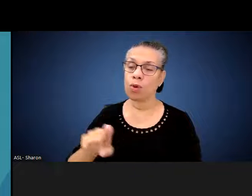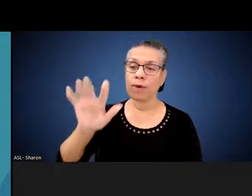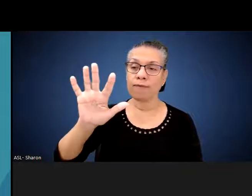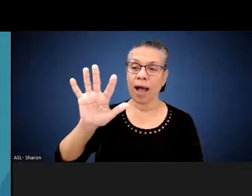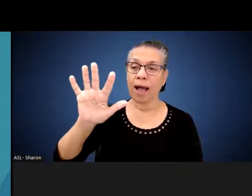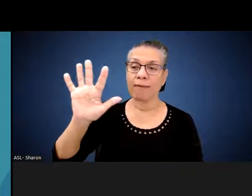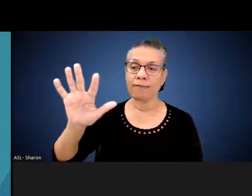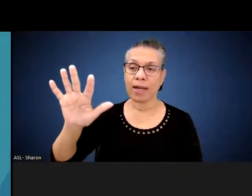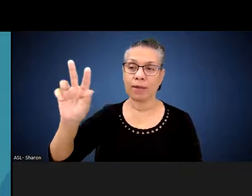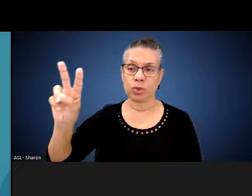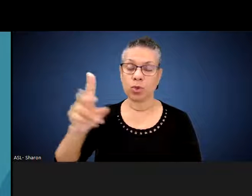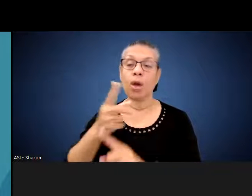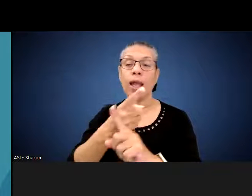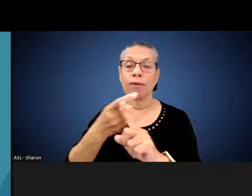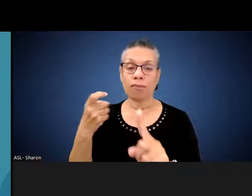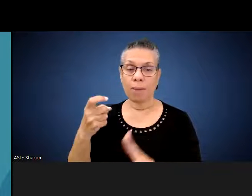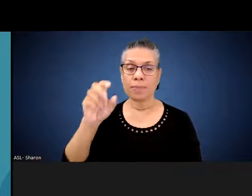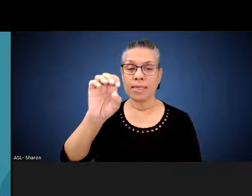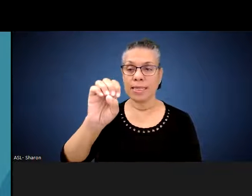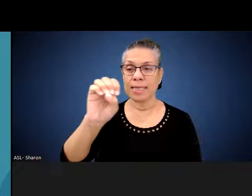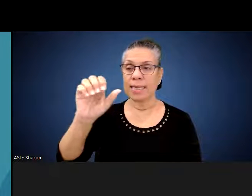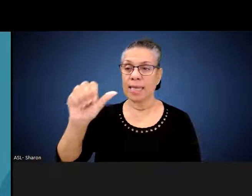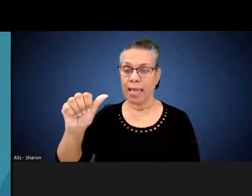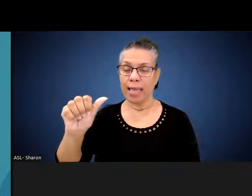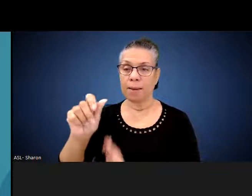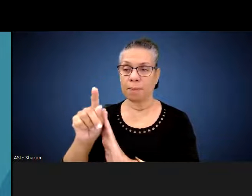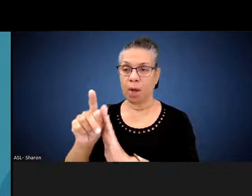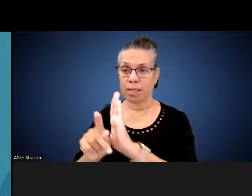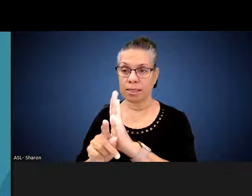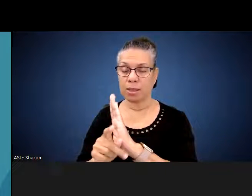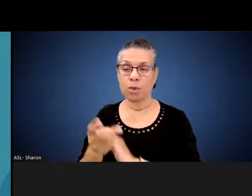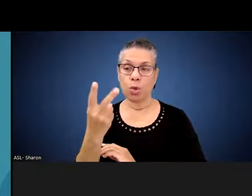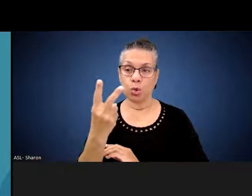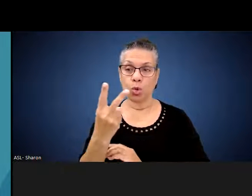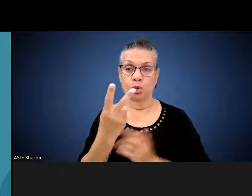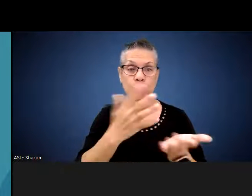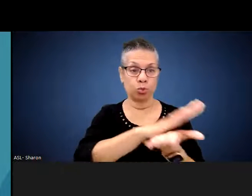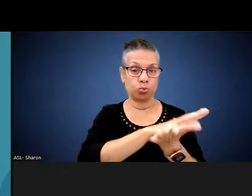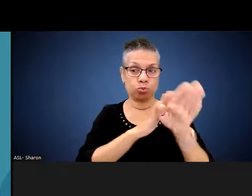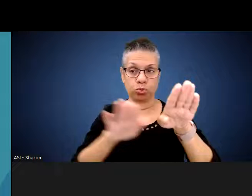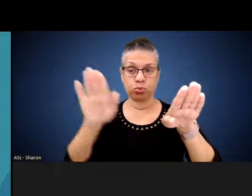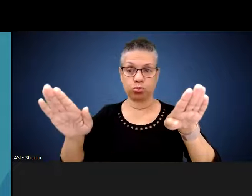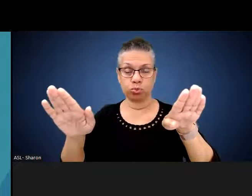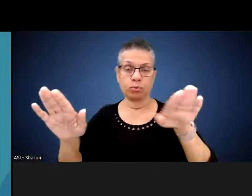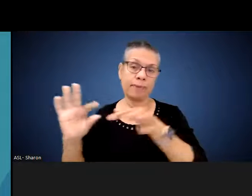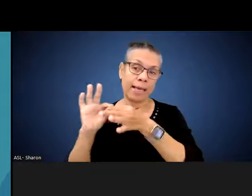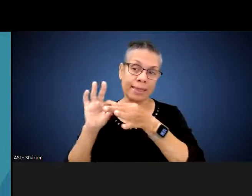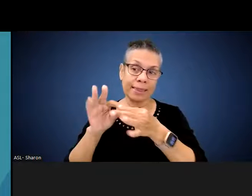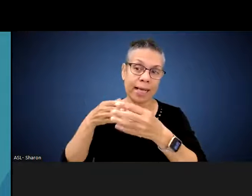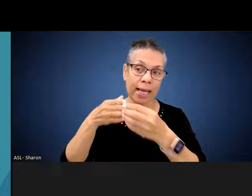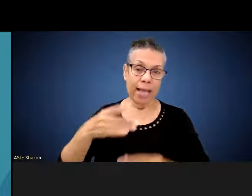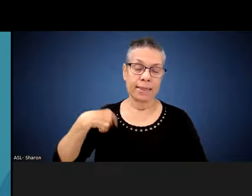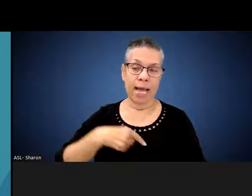and from the EEA EJ policy. Those documents together guided us in developing a